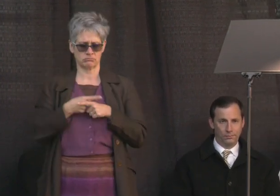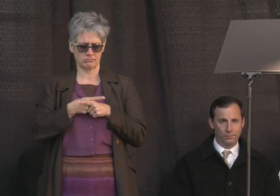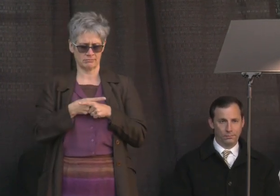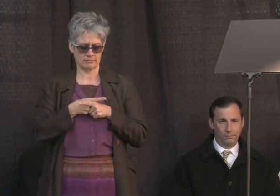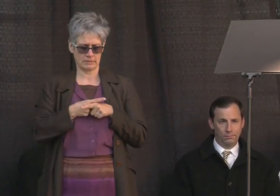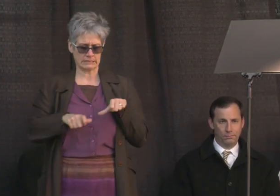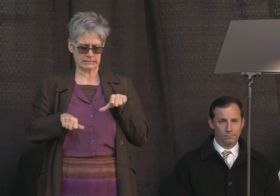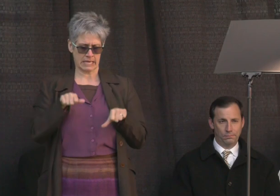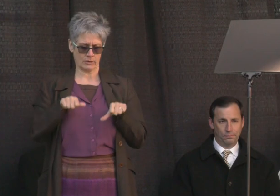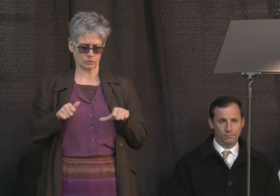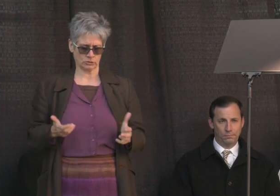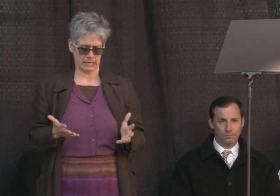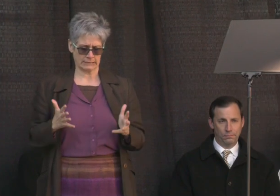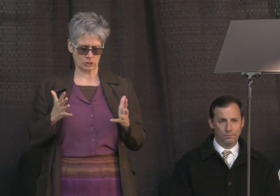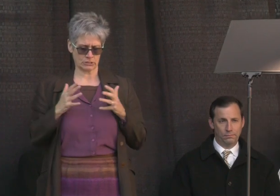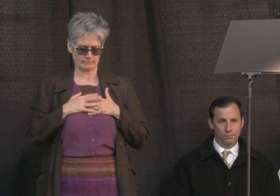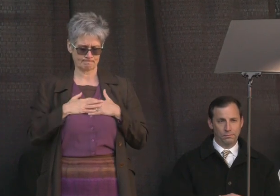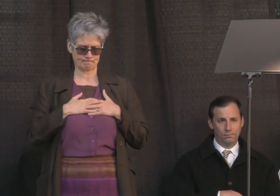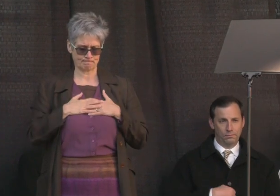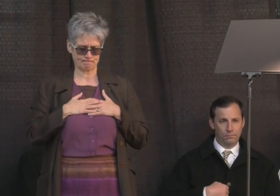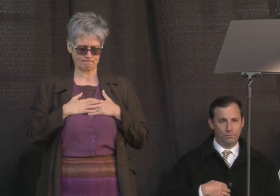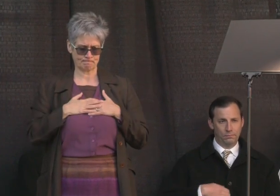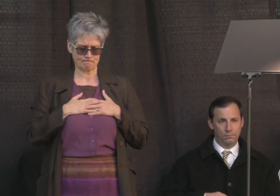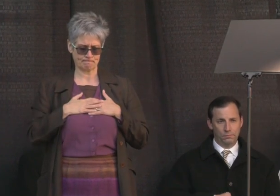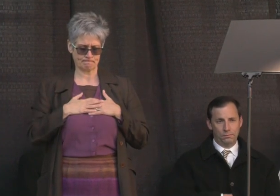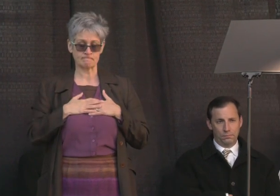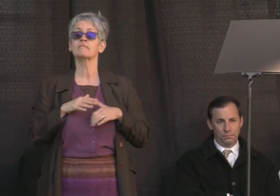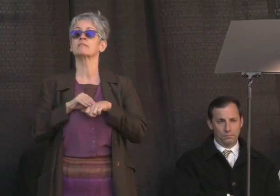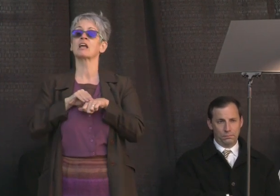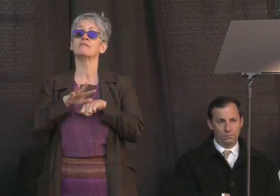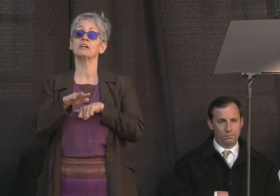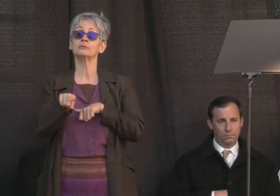persistent anxiety. My advice to you is this.